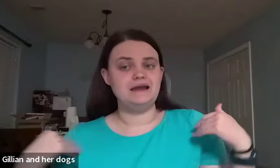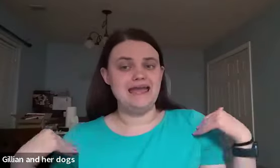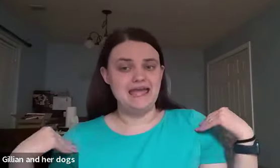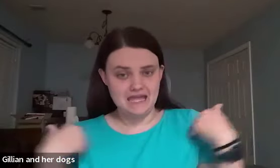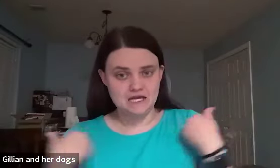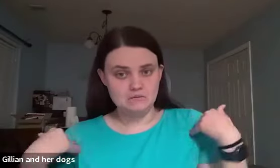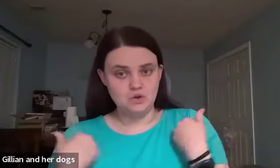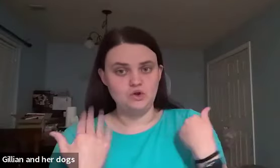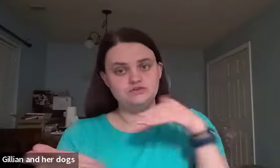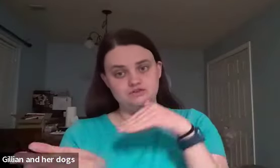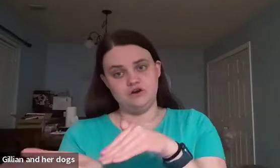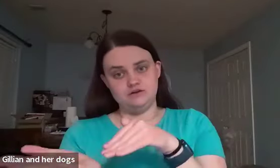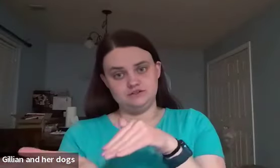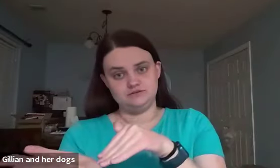do animal doctor.